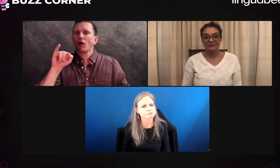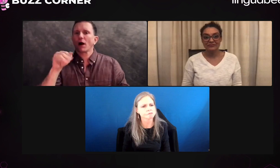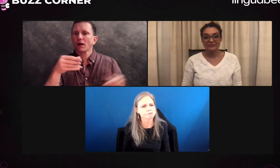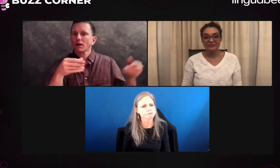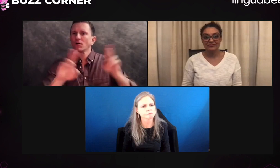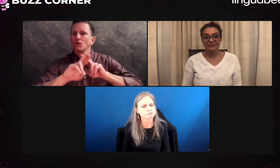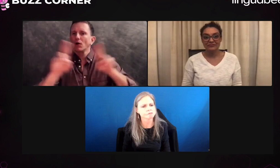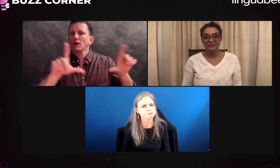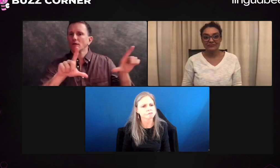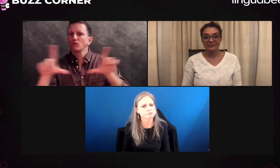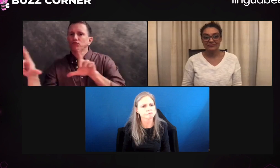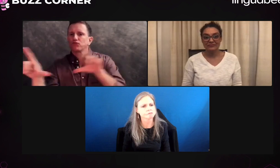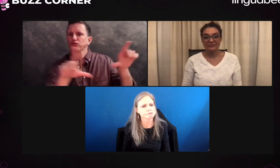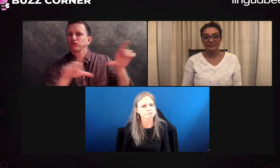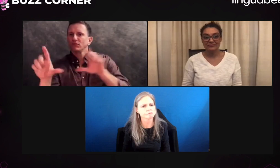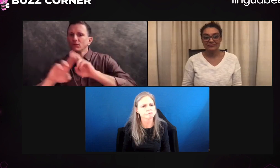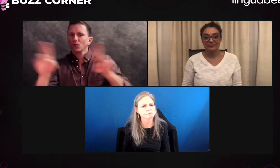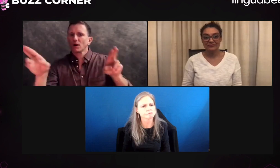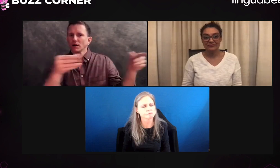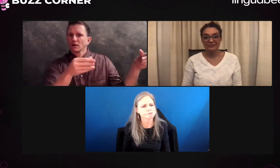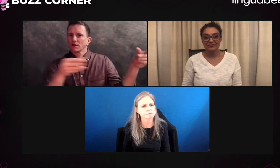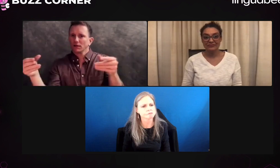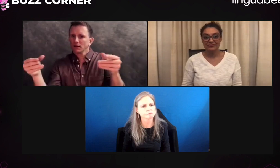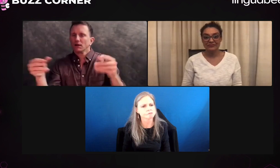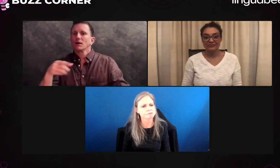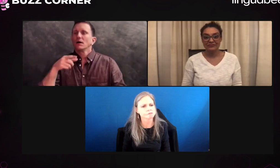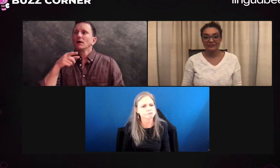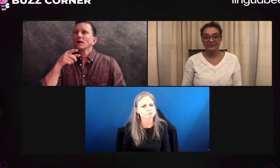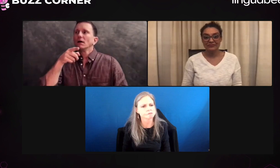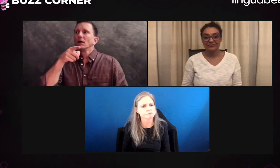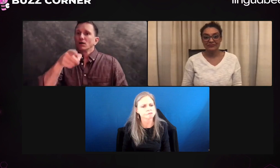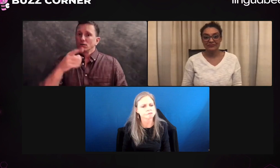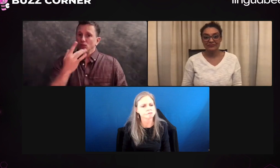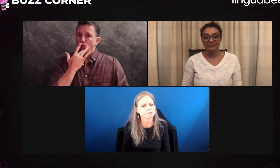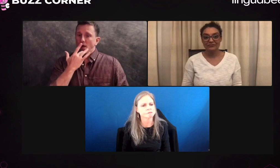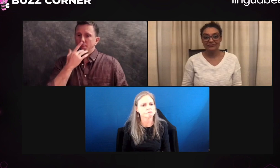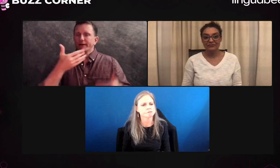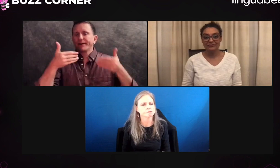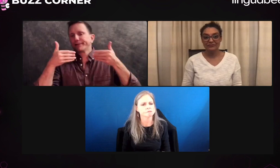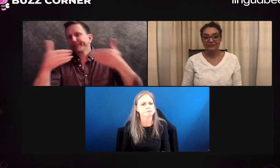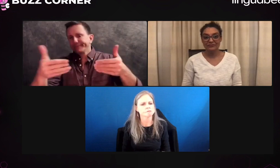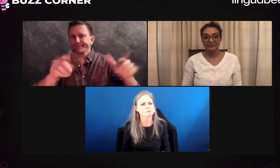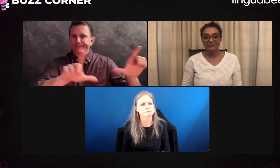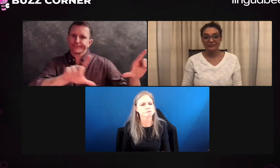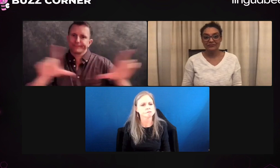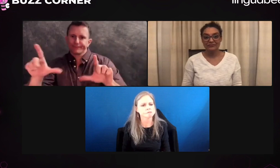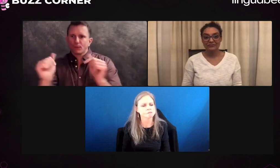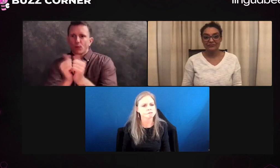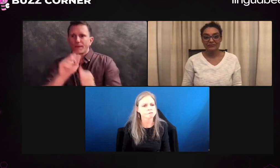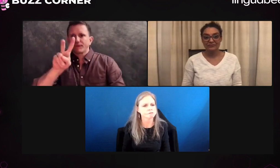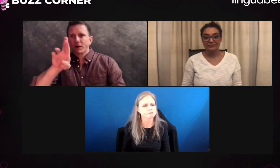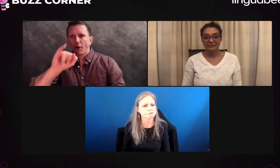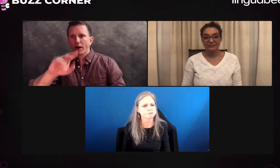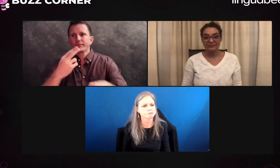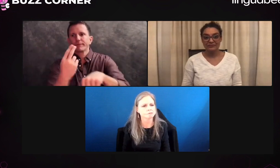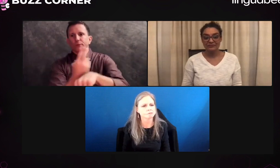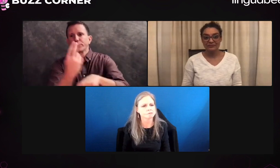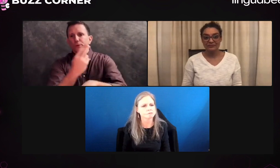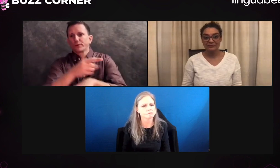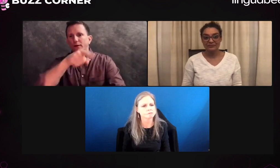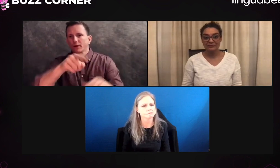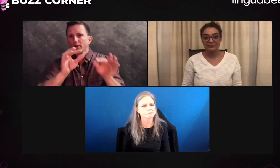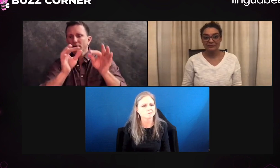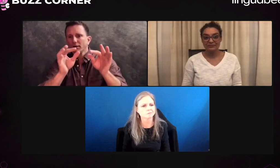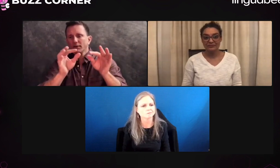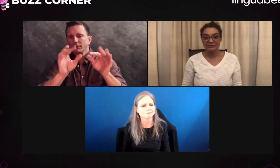yet. When that doctor's office also has VRI ready, they have the system, they have it all ready to go. Would you at that